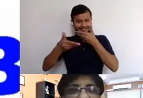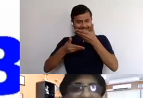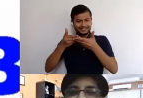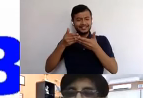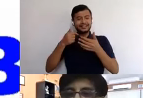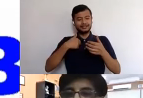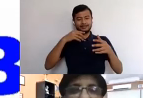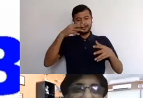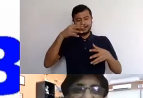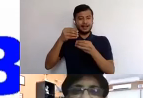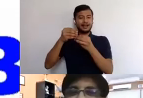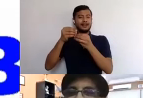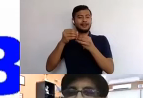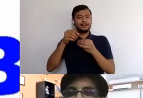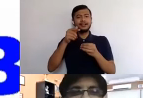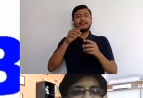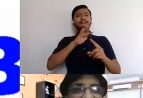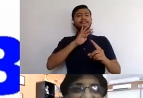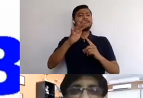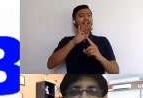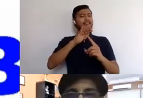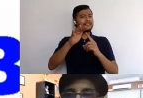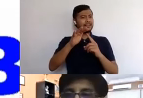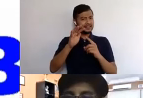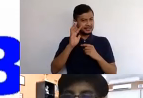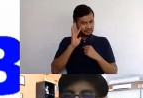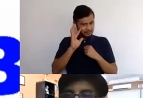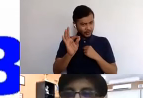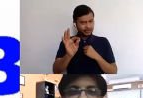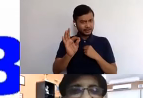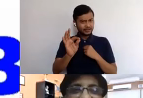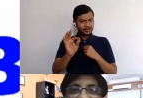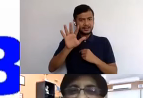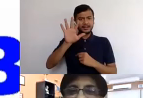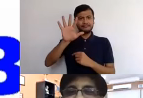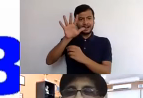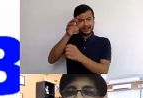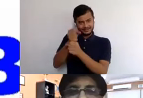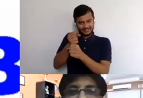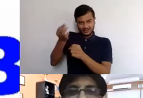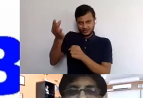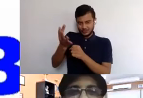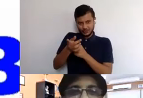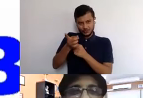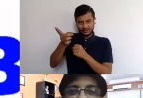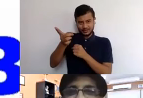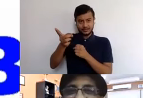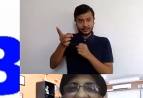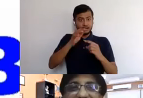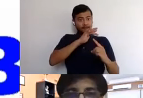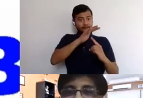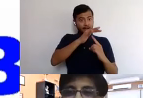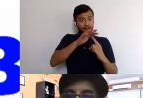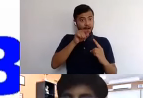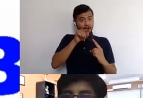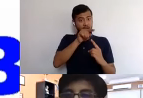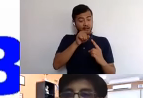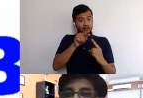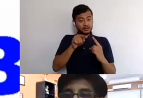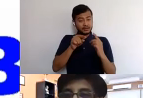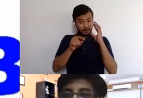the importance of Wi-Fi in the context of 5G. In fact, Wi-Fi has a greater role to play